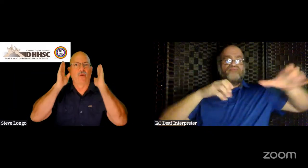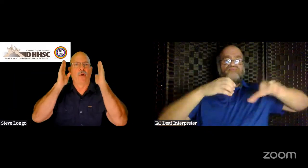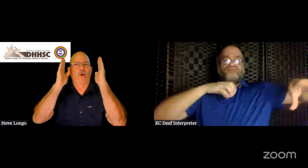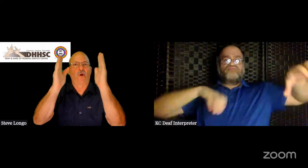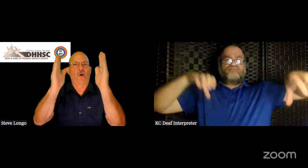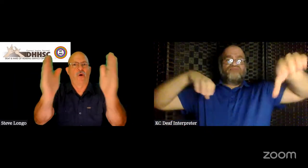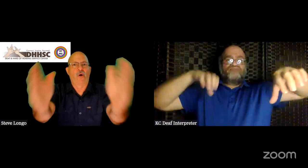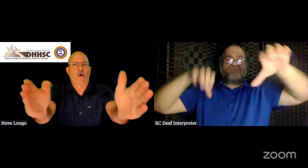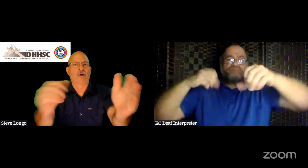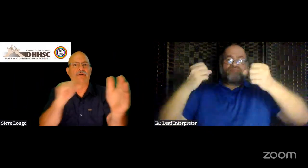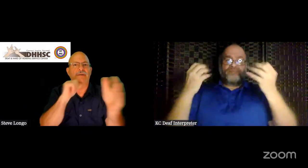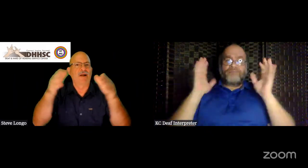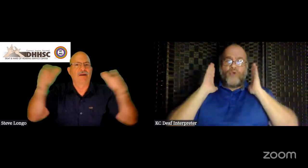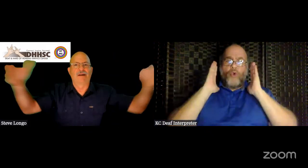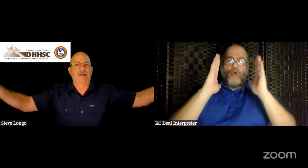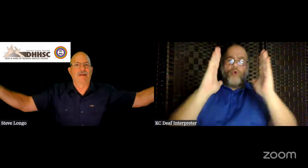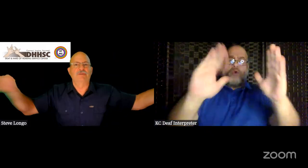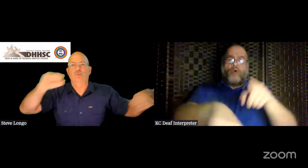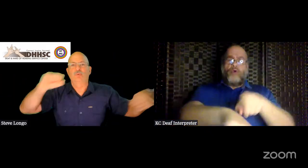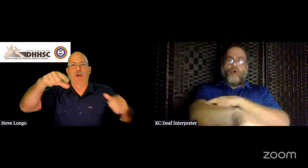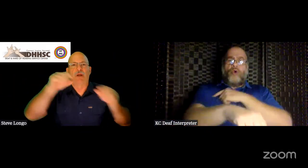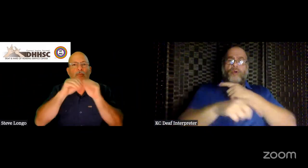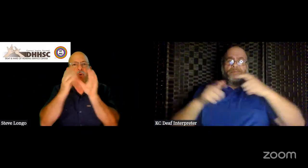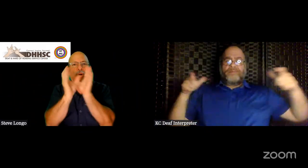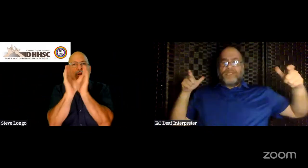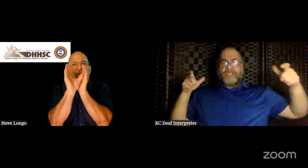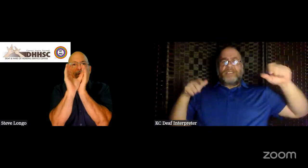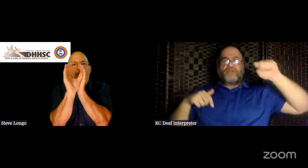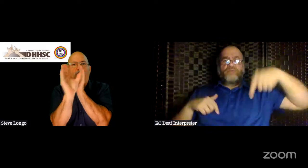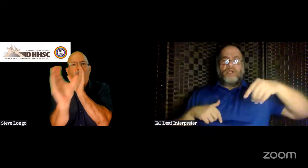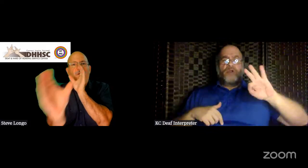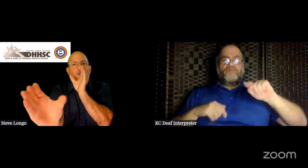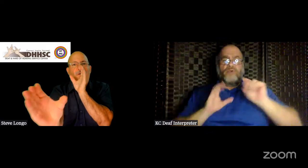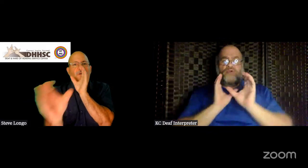provided good vantage points for visual communication.